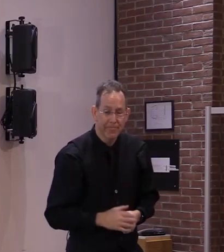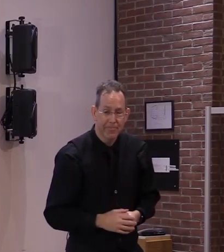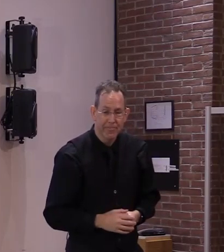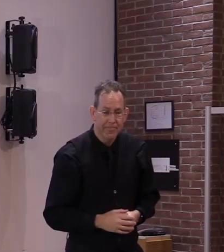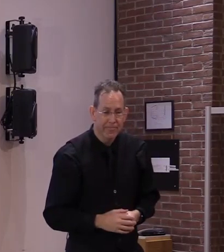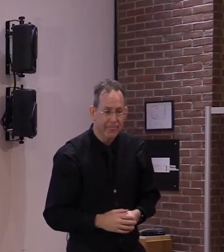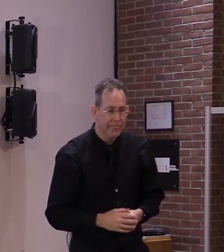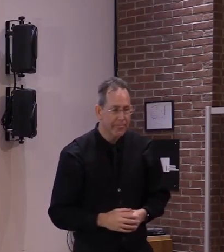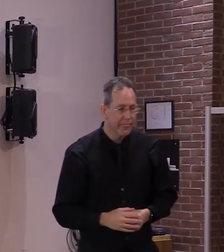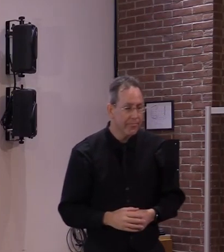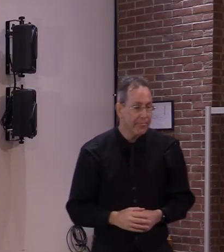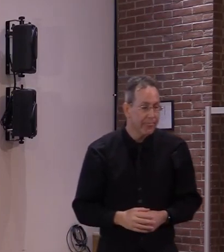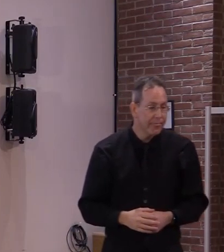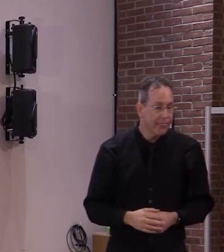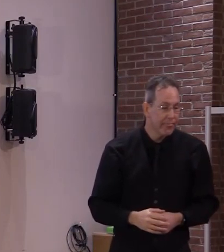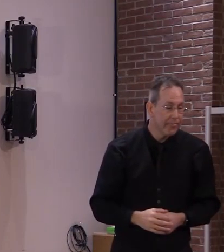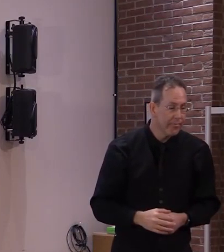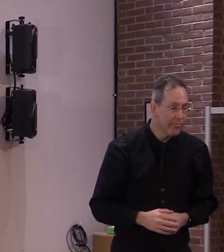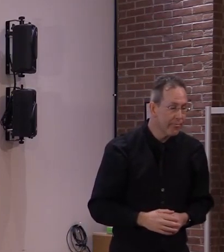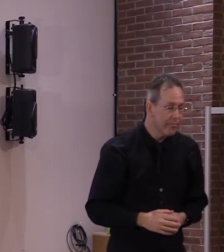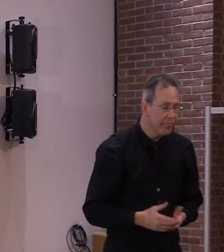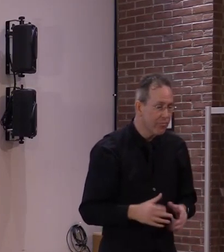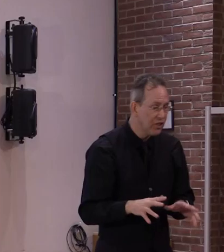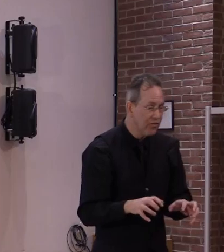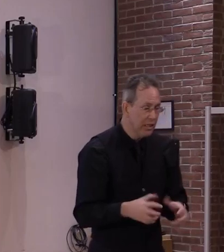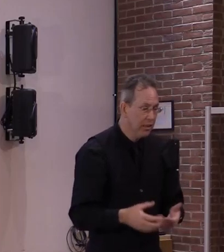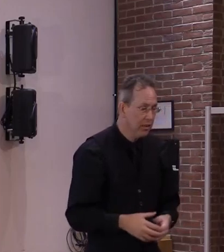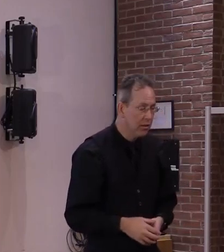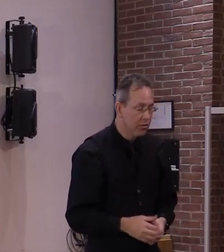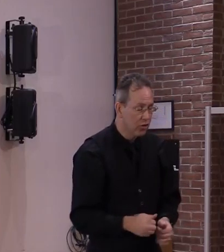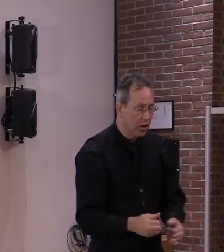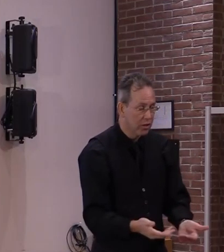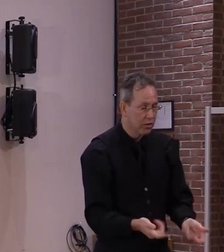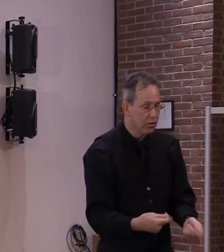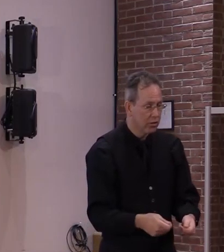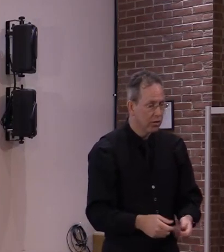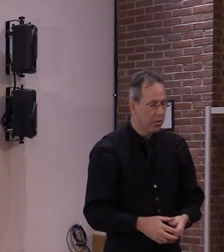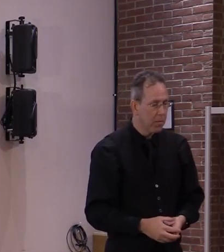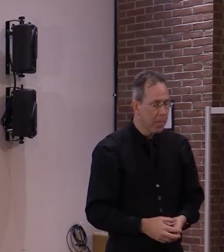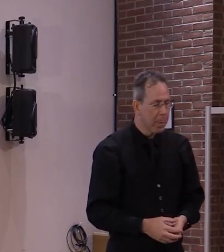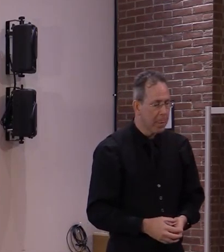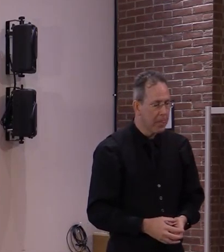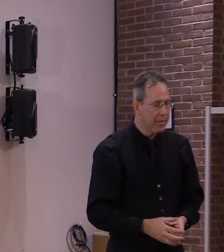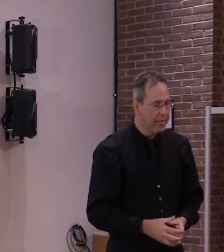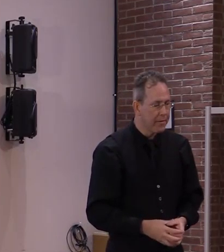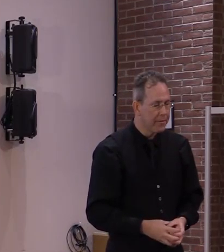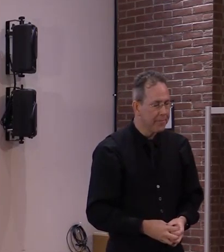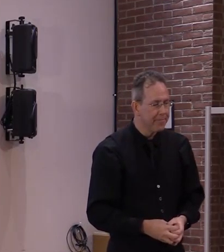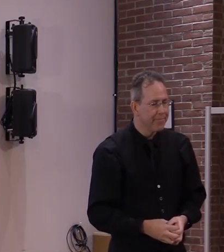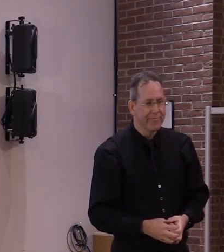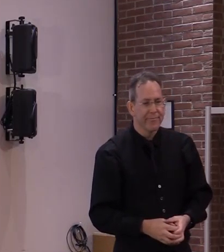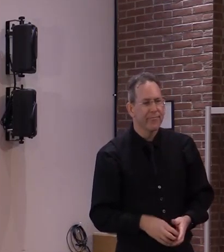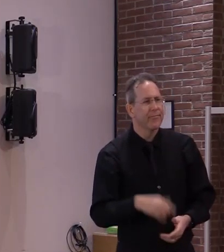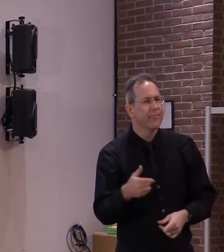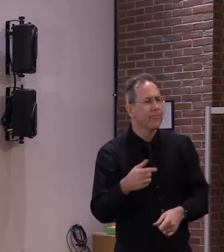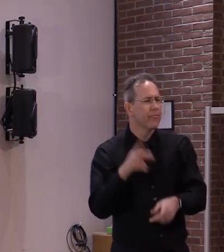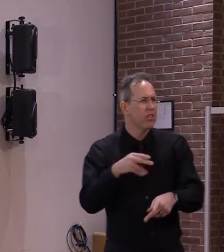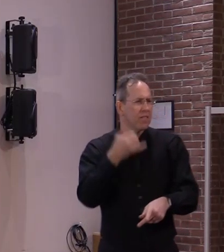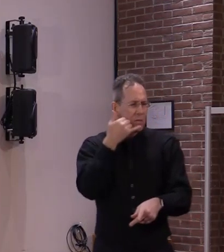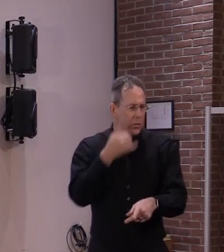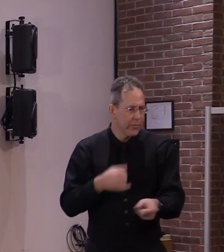Lisa, the Valley Reporter. Good morning, Secretary Smith. I'm hoping you will pass this question on